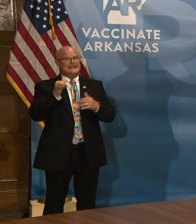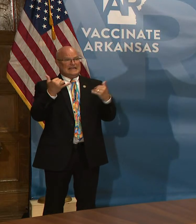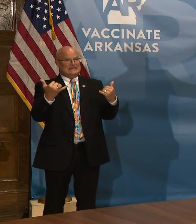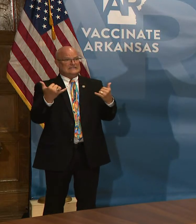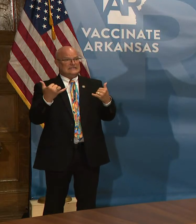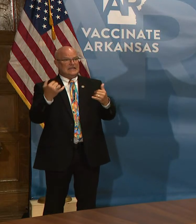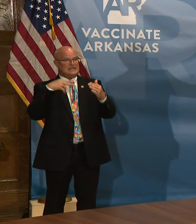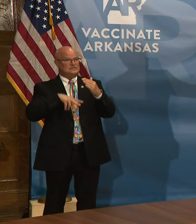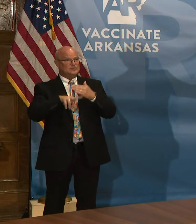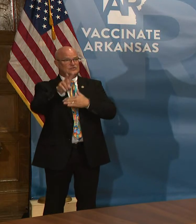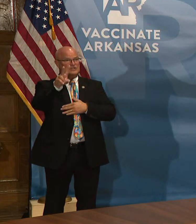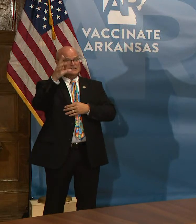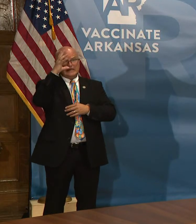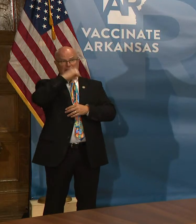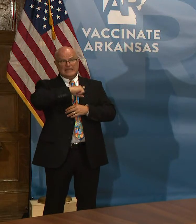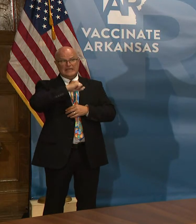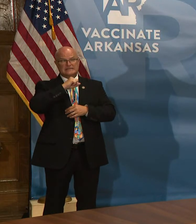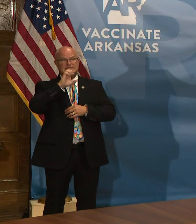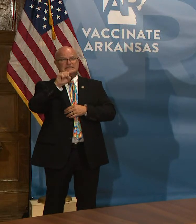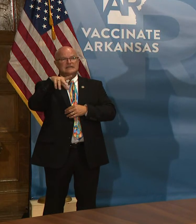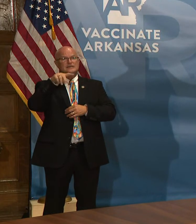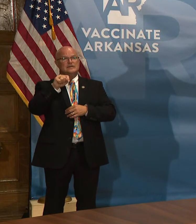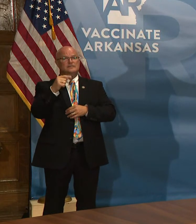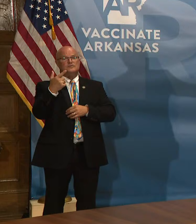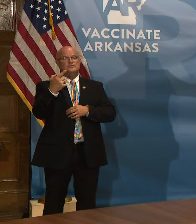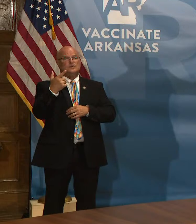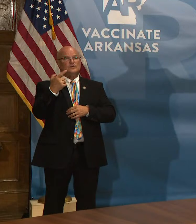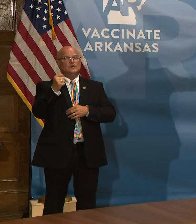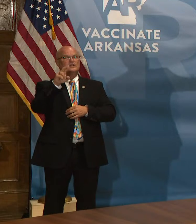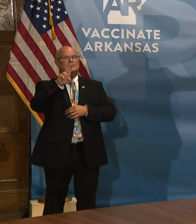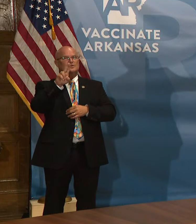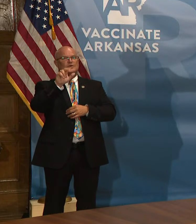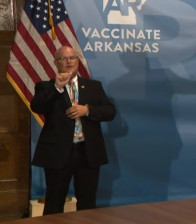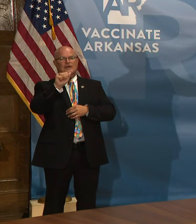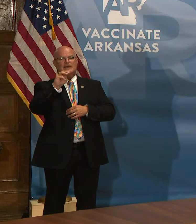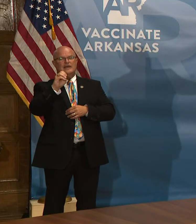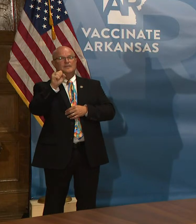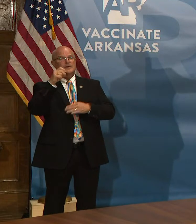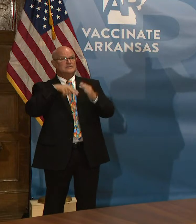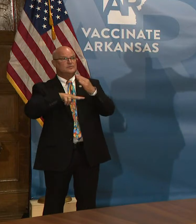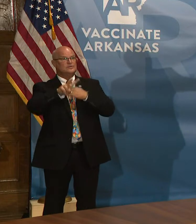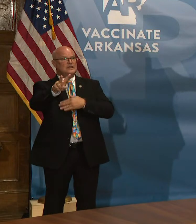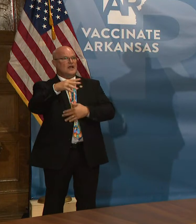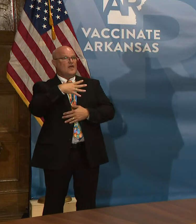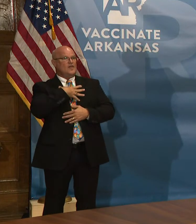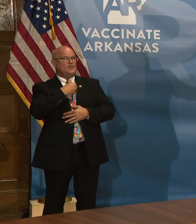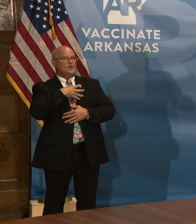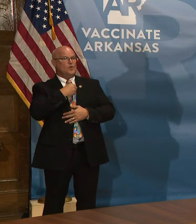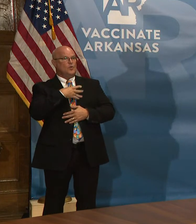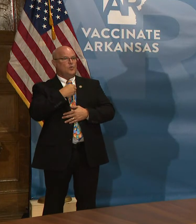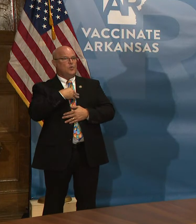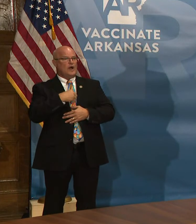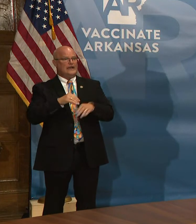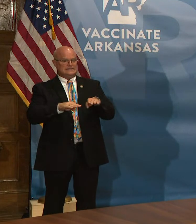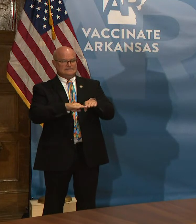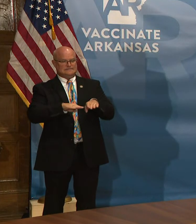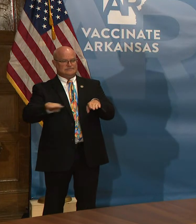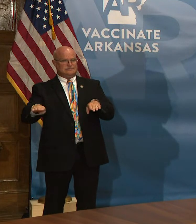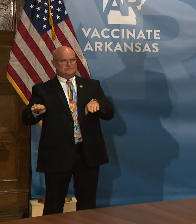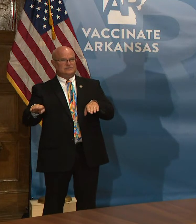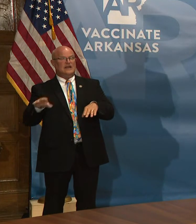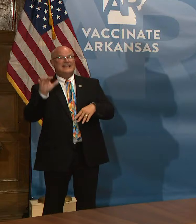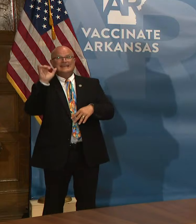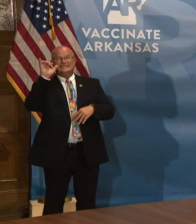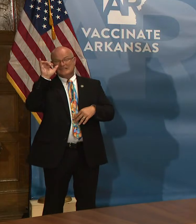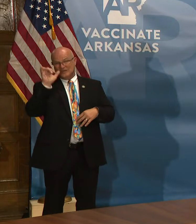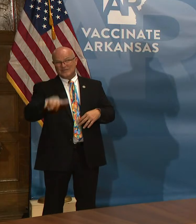today's projection, I guess September 21 UAMS projection is the white dotted line at the very end. And